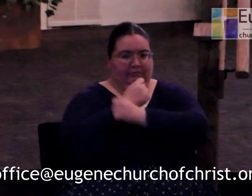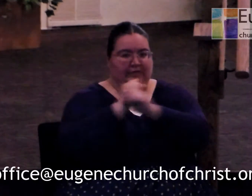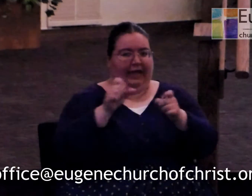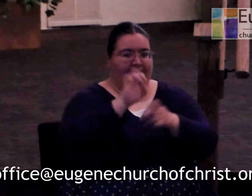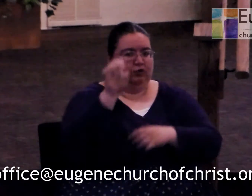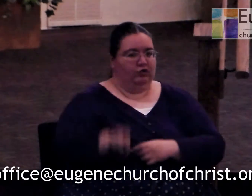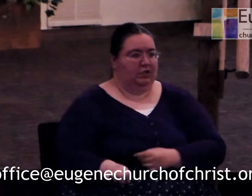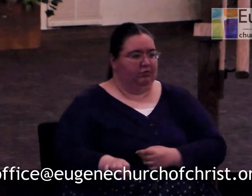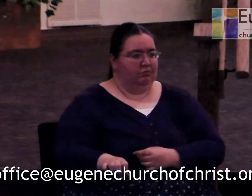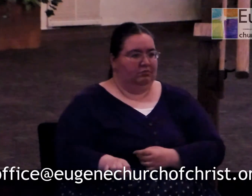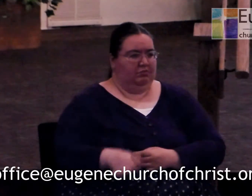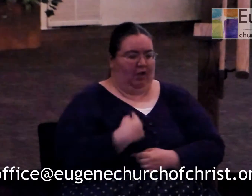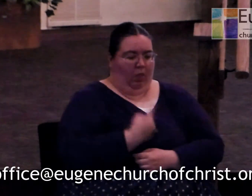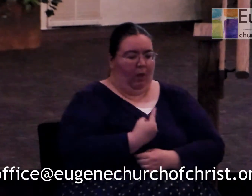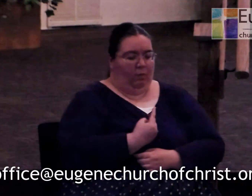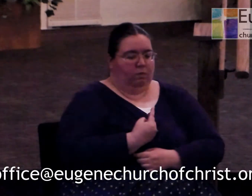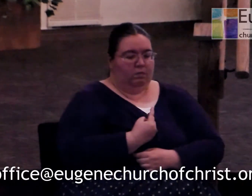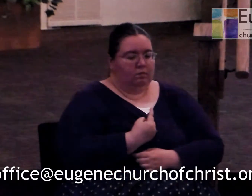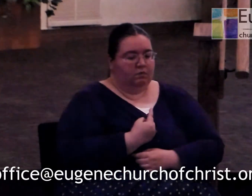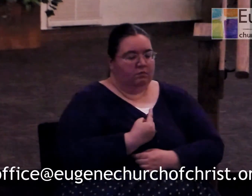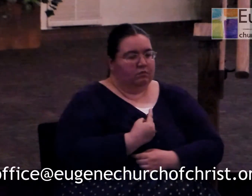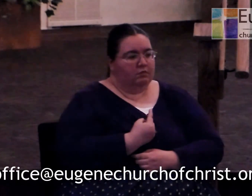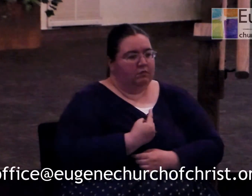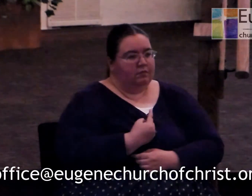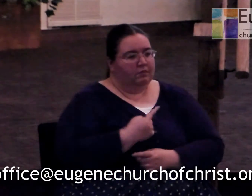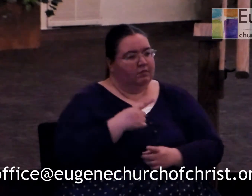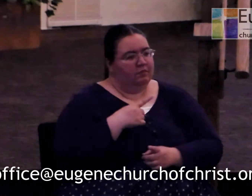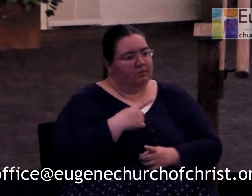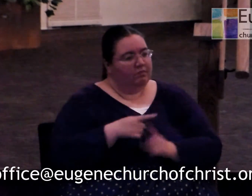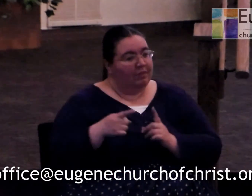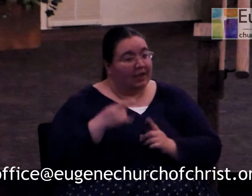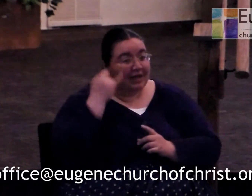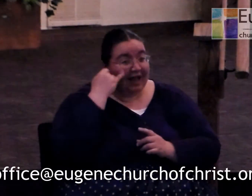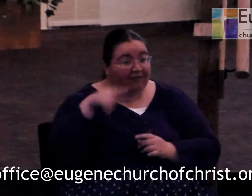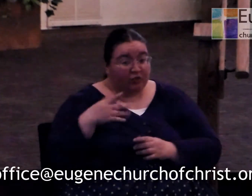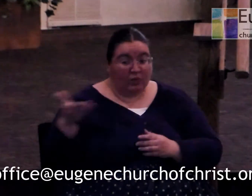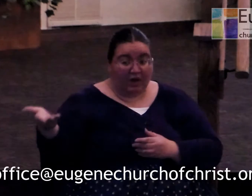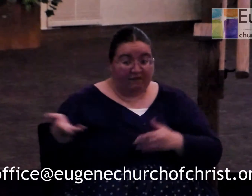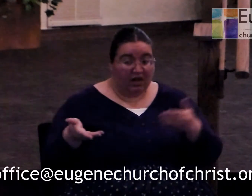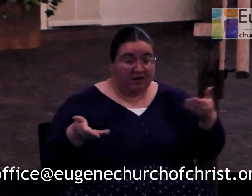this is a very good first step. Just invite them. Invite them to come be a part of something. Invite them,